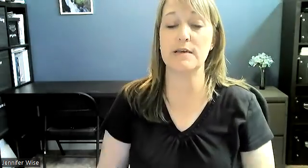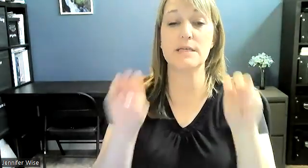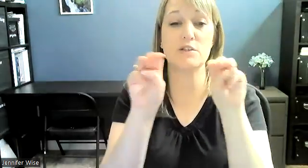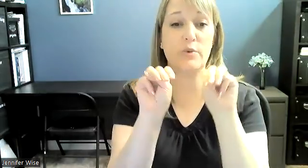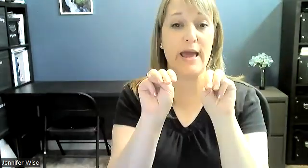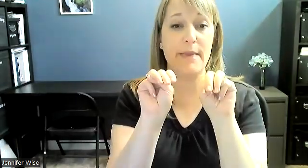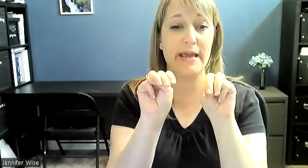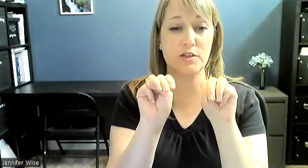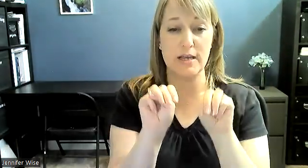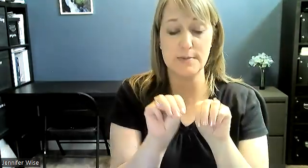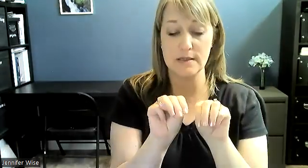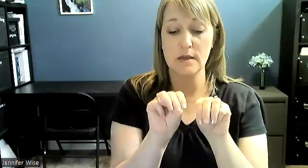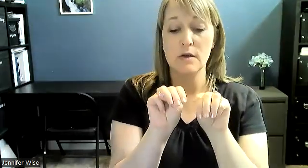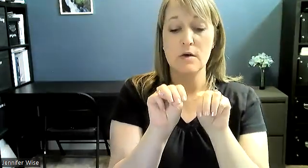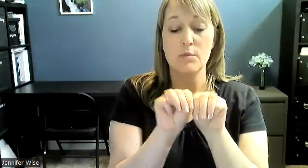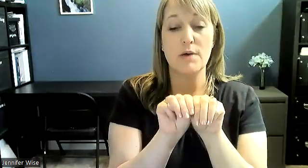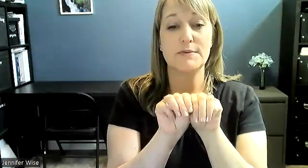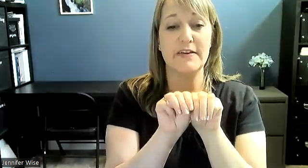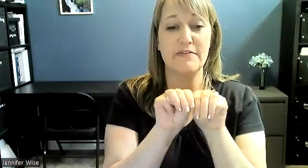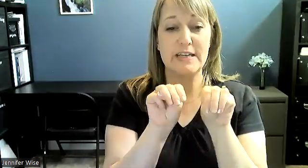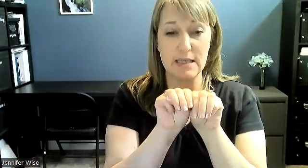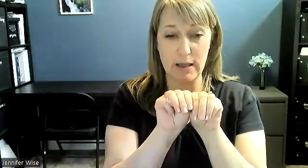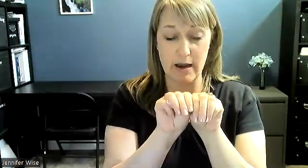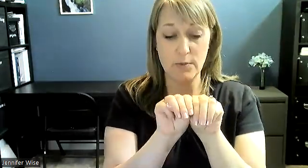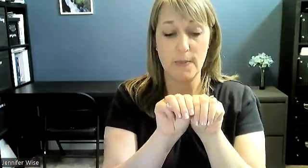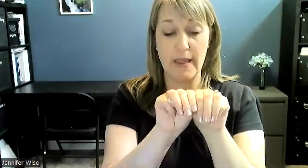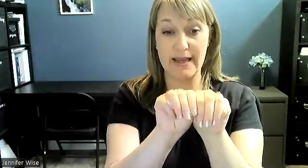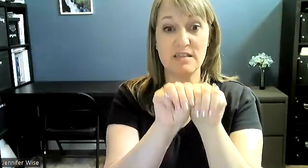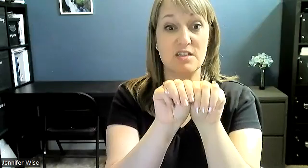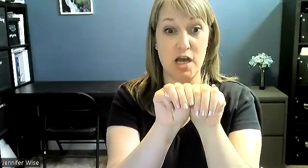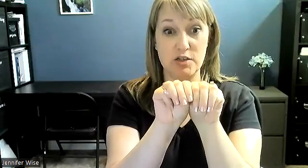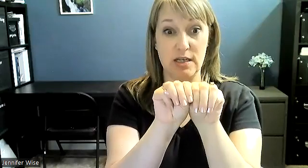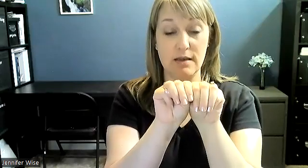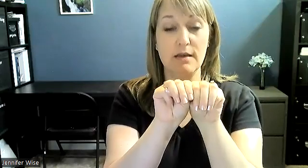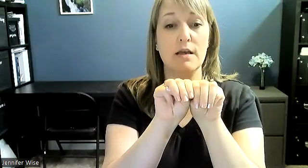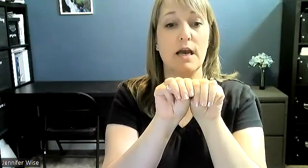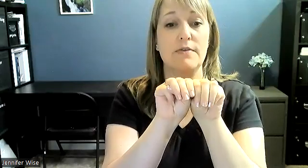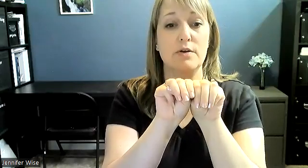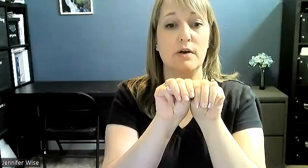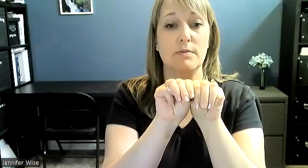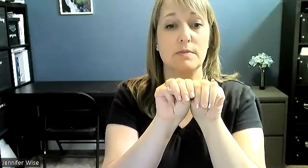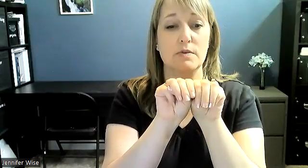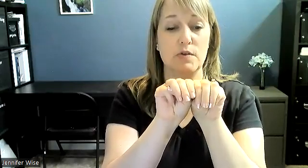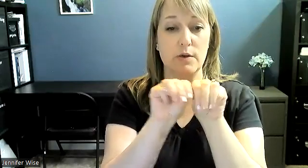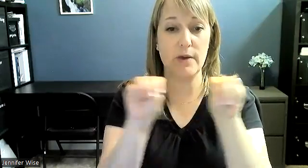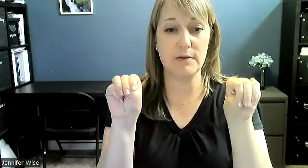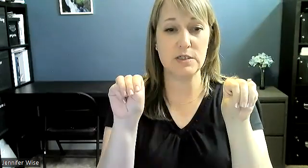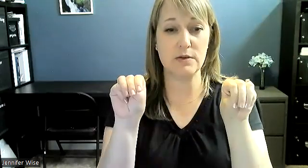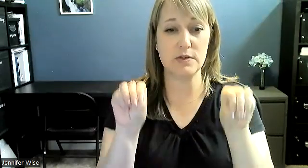Museum is 2 M hand shapes. Palms facing out, hands touching, and then you come straight away from each other and